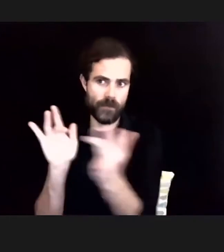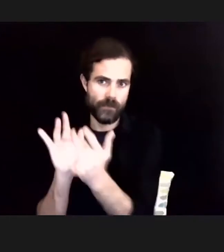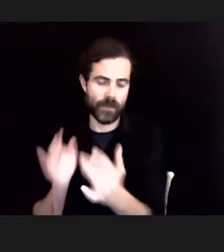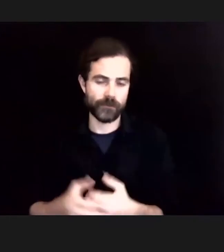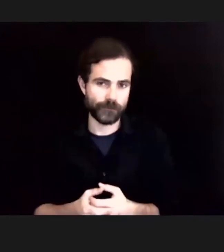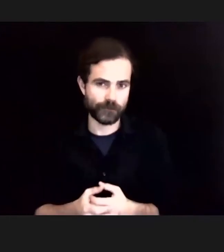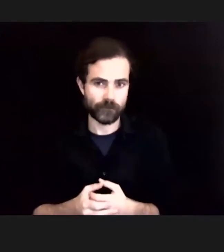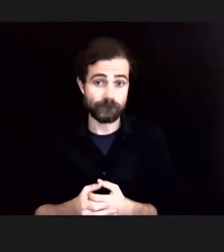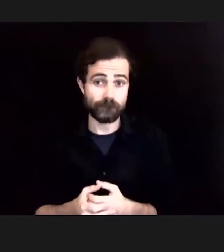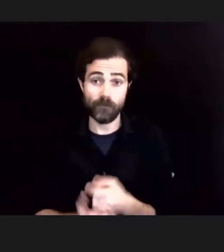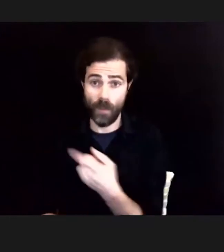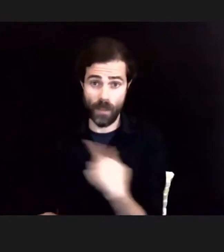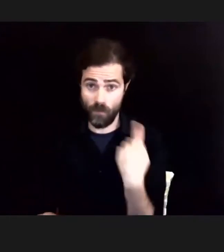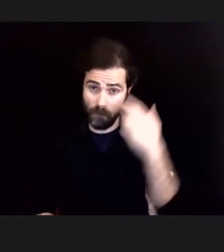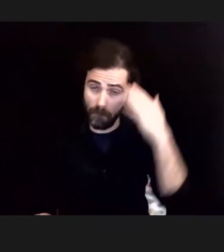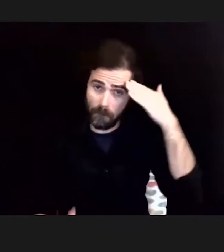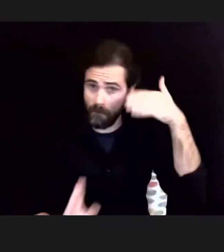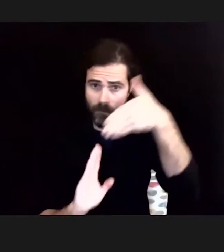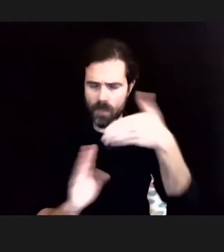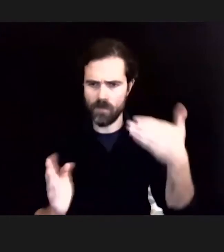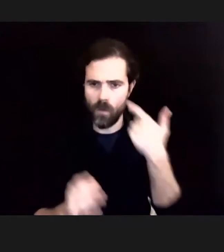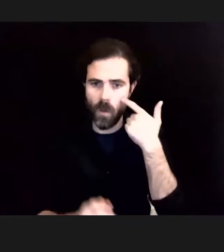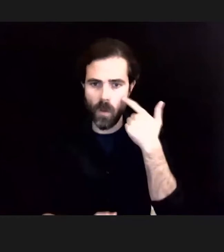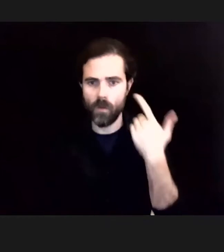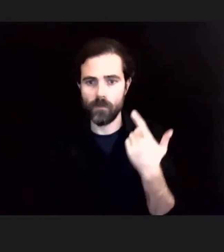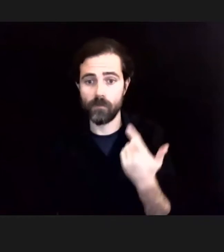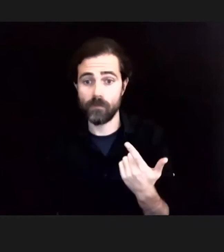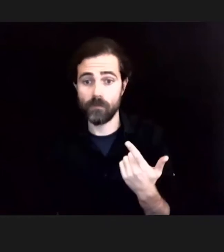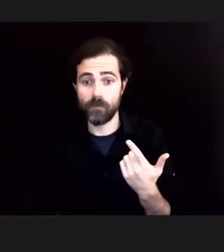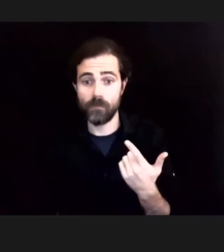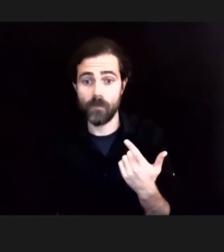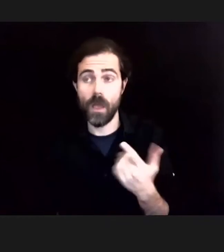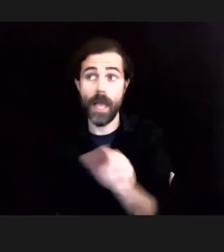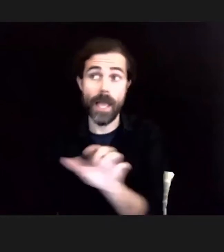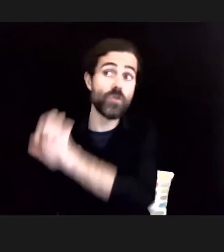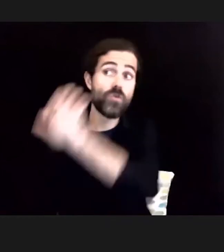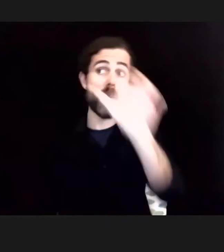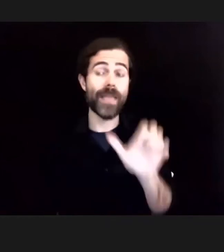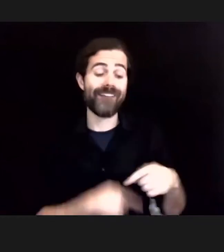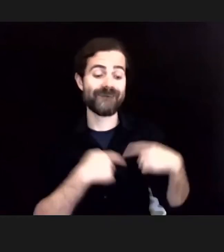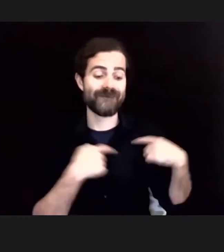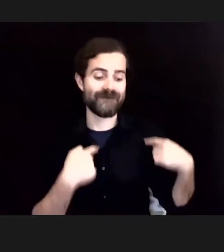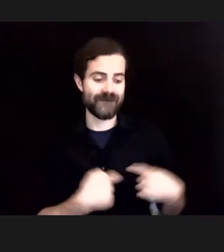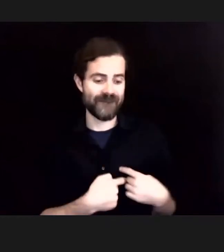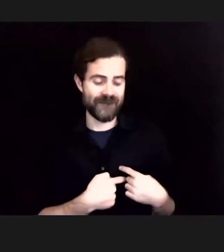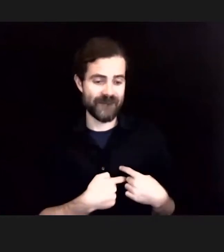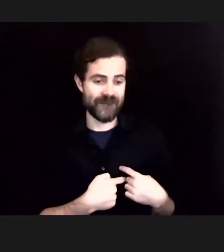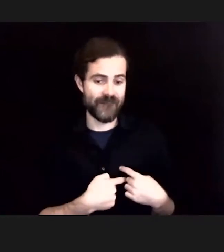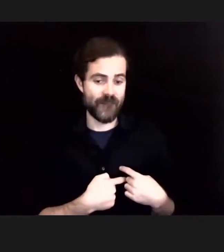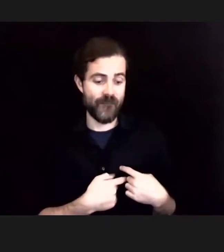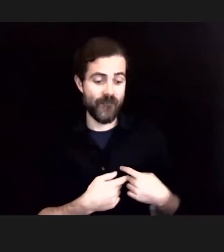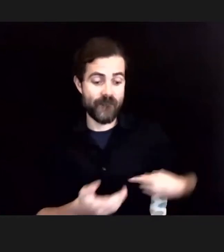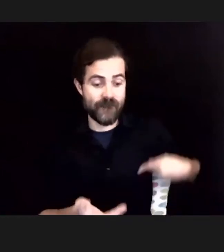to harness the immense power of European philanthropy. And one of our values is inclusion